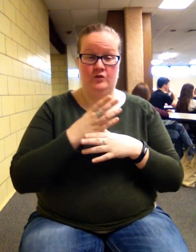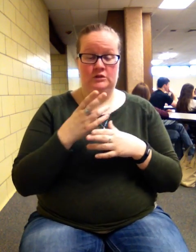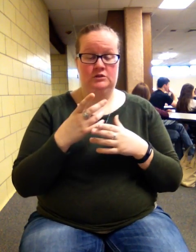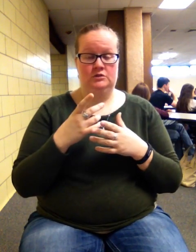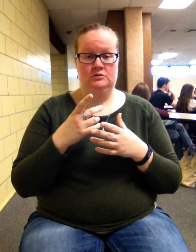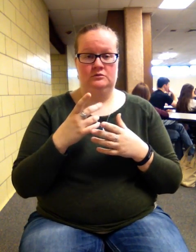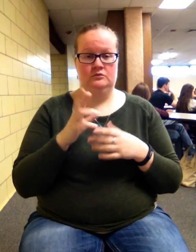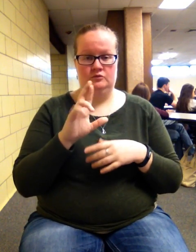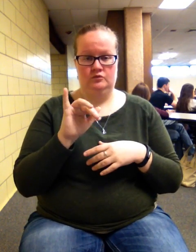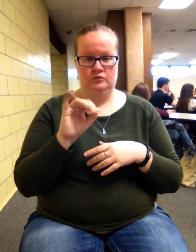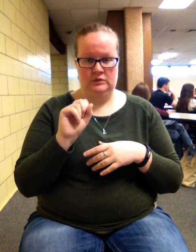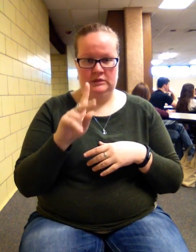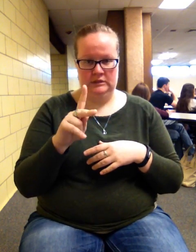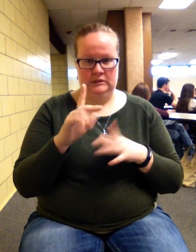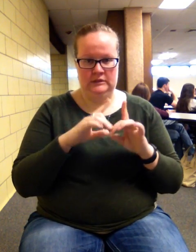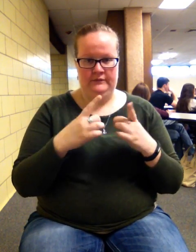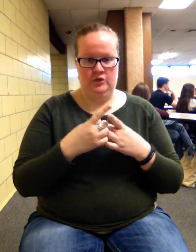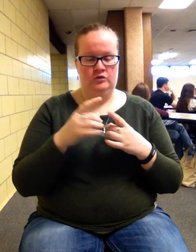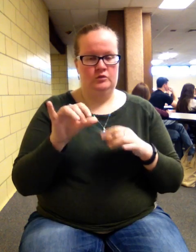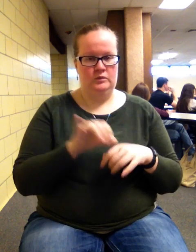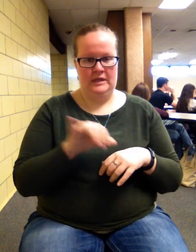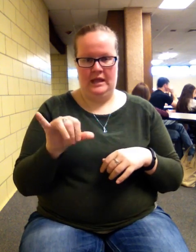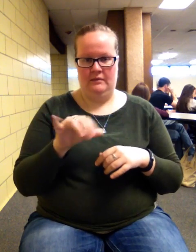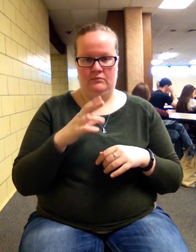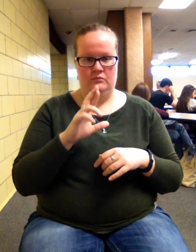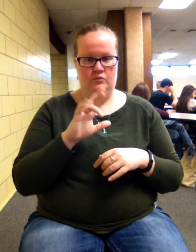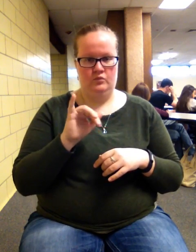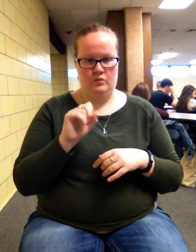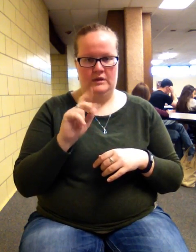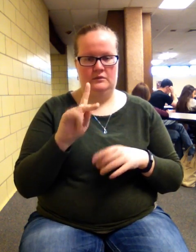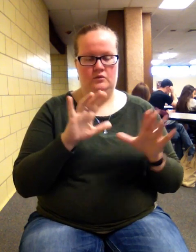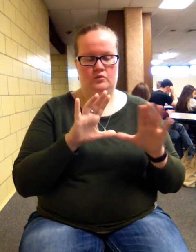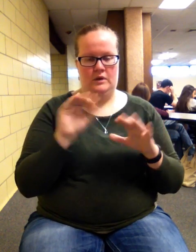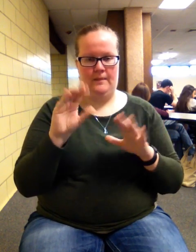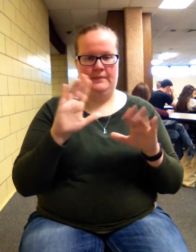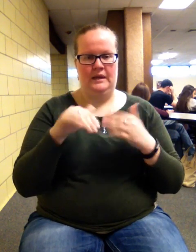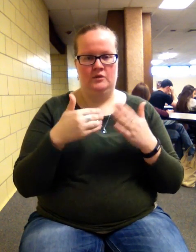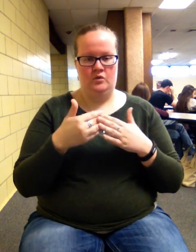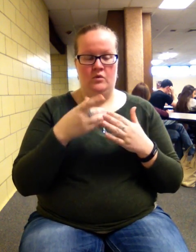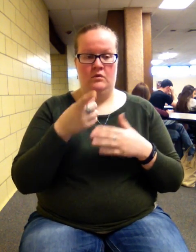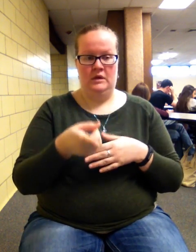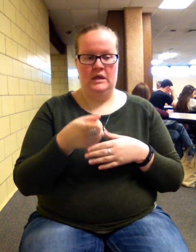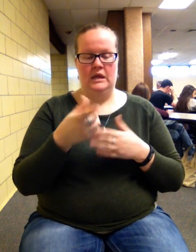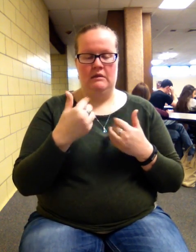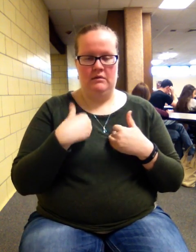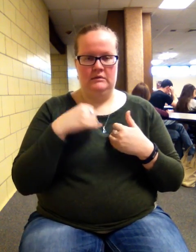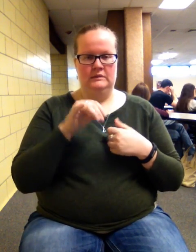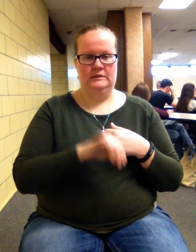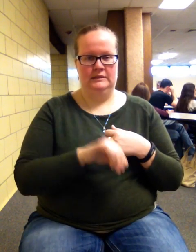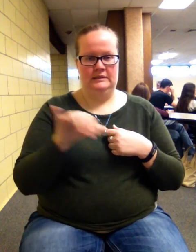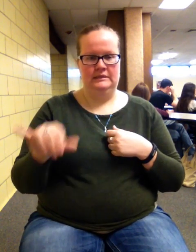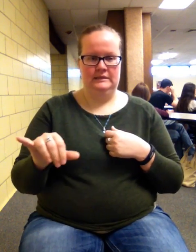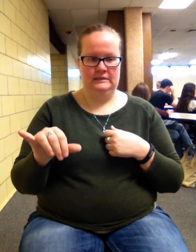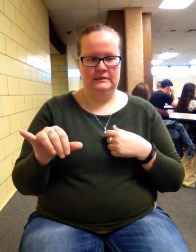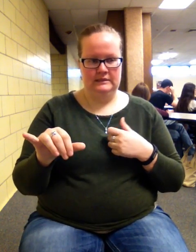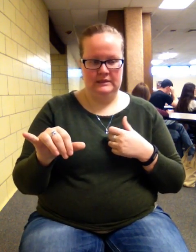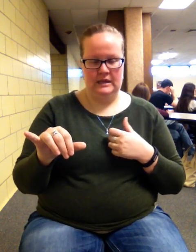so it's the same risk as your company as a whole, it would carry the same then hurdle rate for